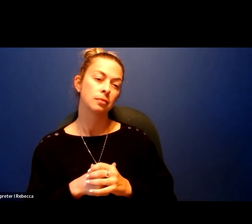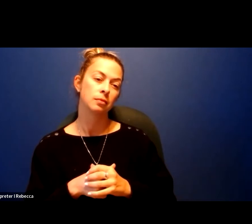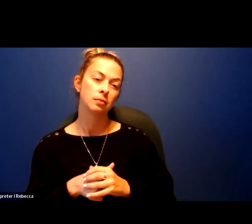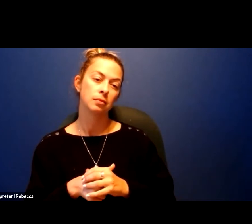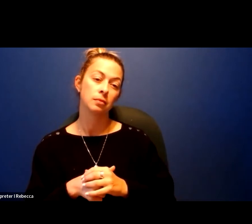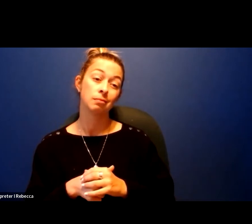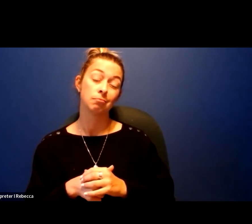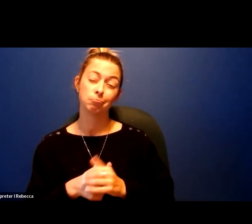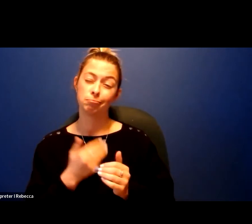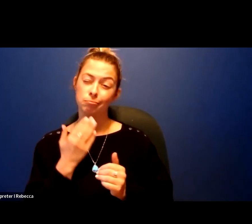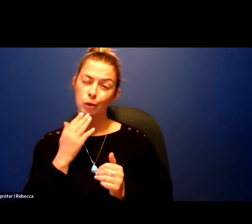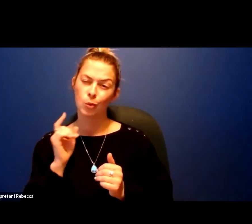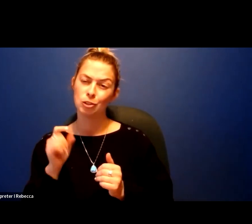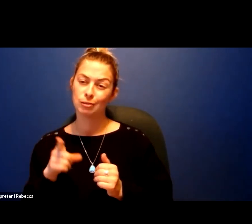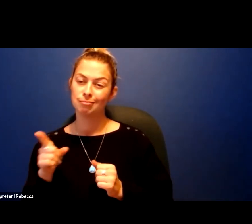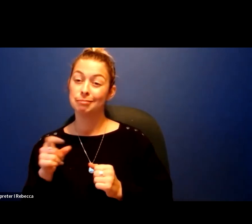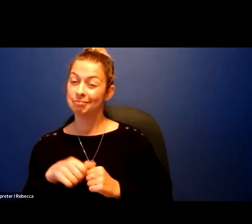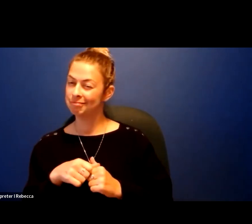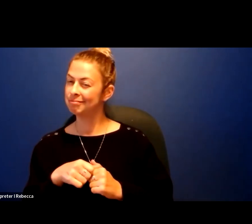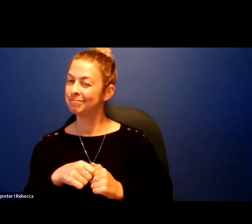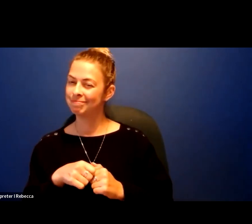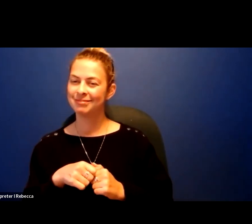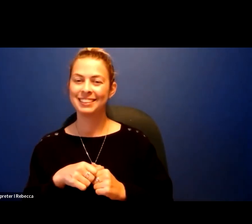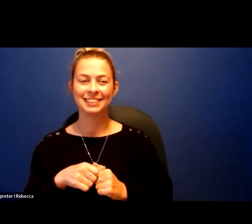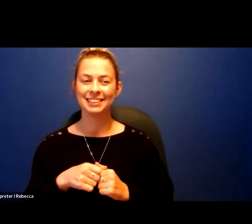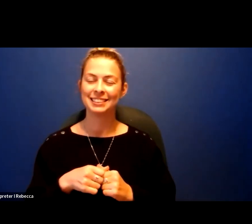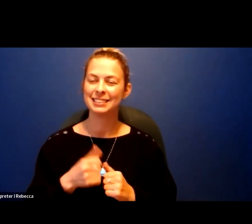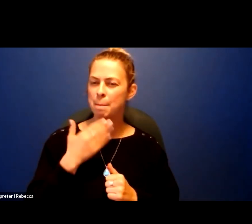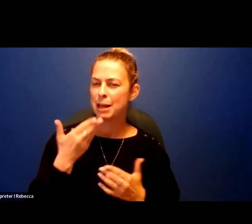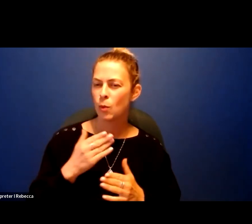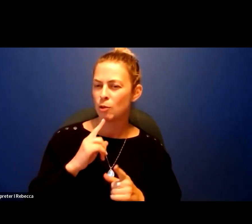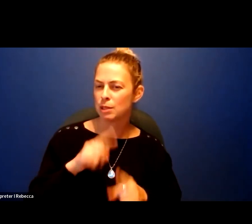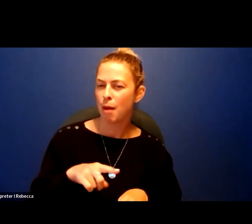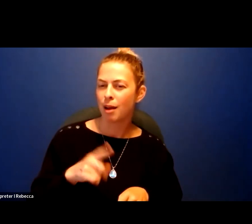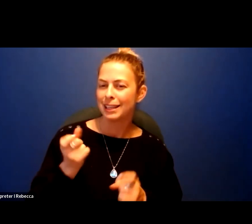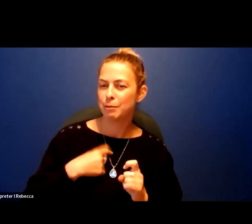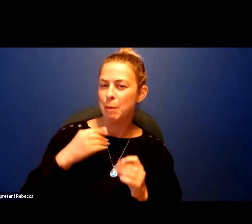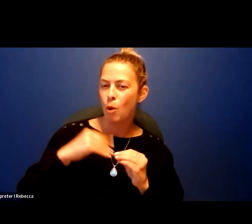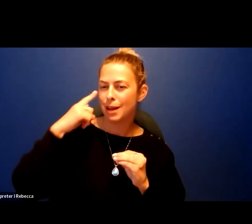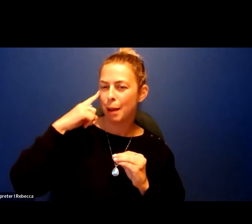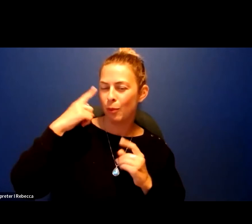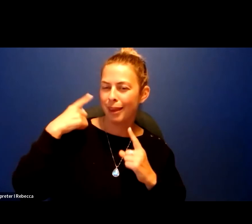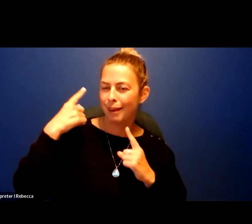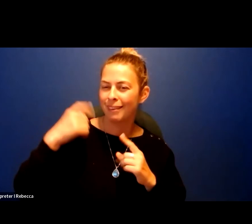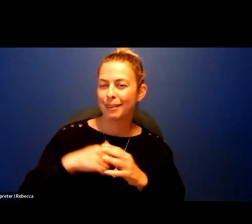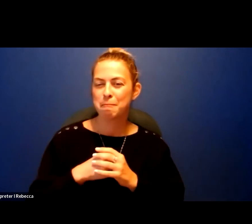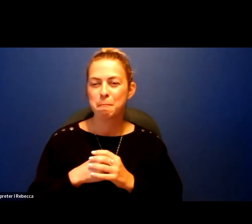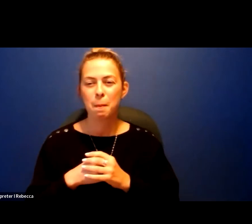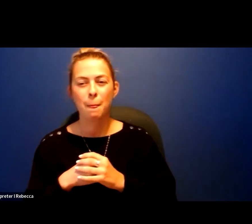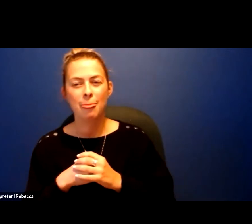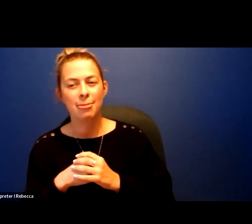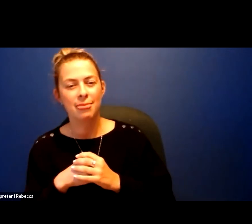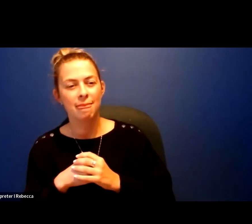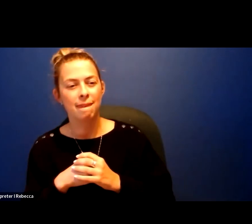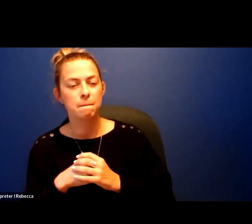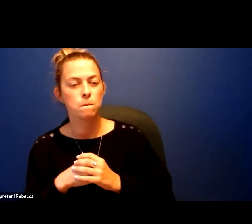That's a really great question. That's how you have to respond to all that. So you can get a little time to think. I get to say that. I think the question has kind